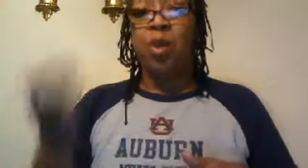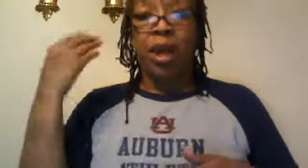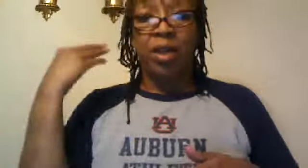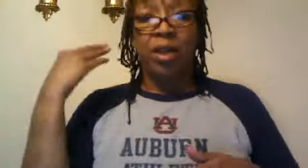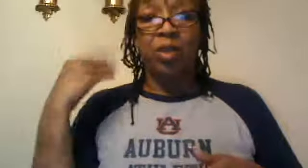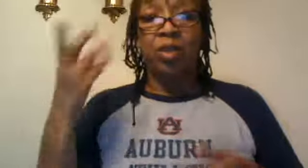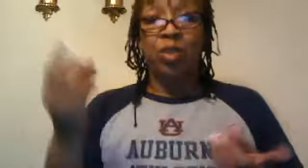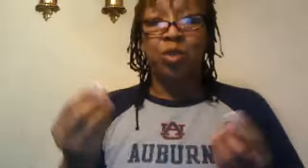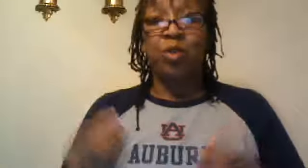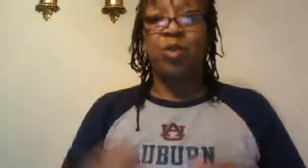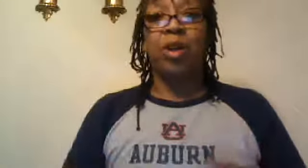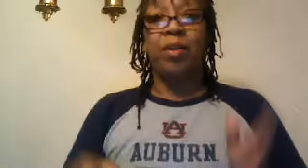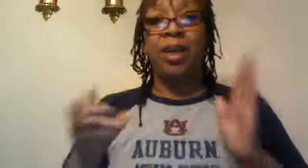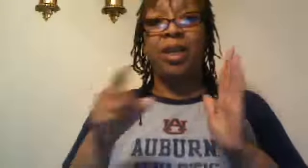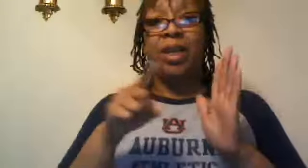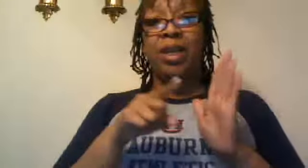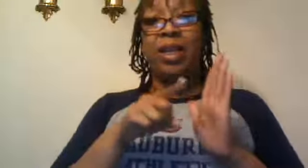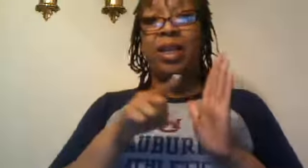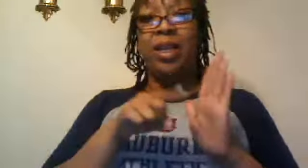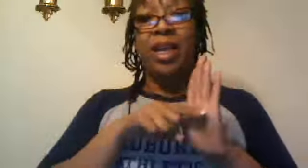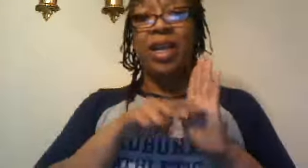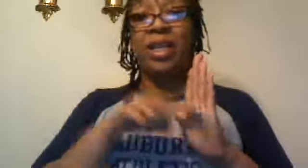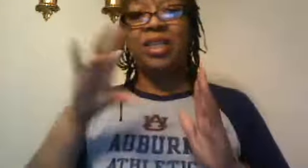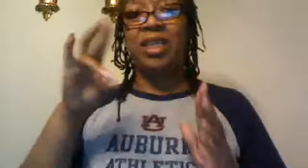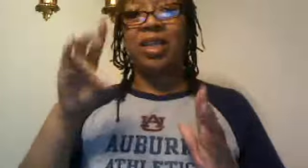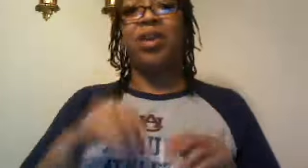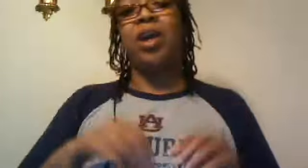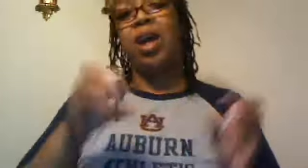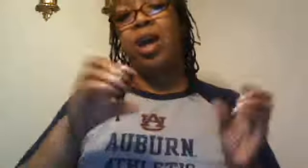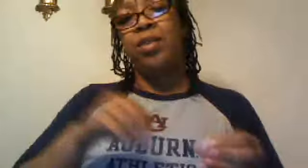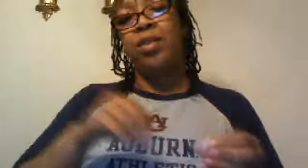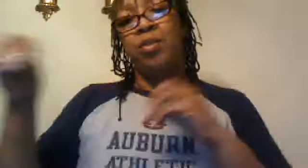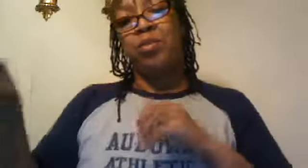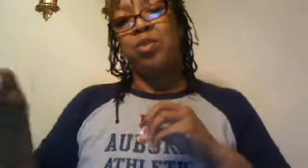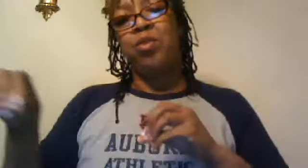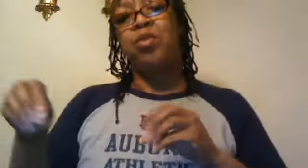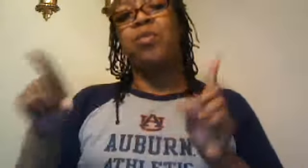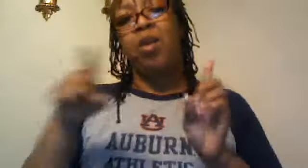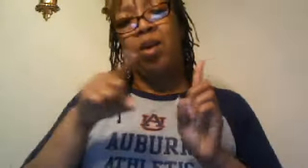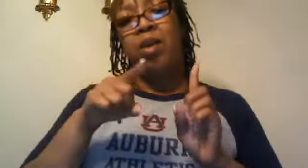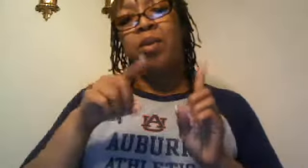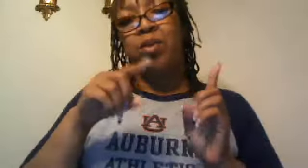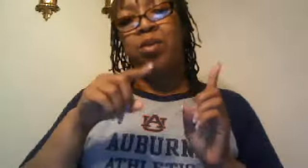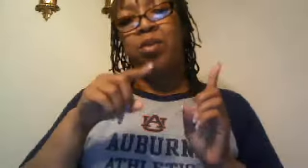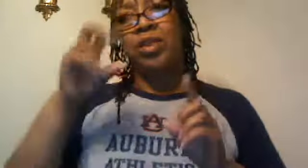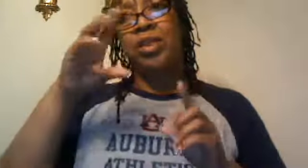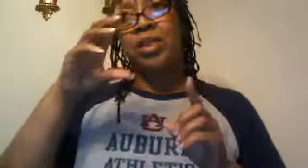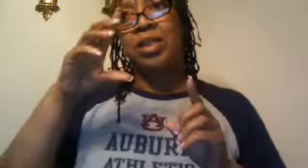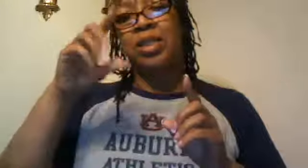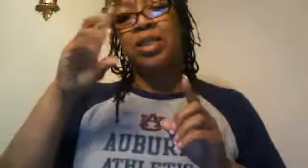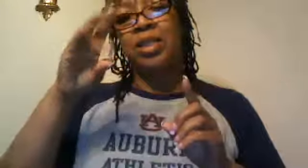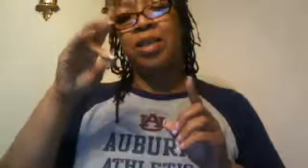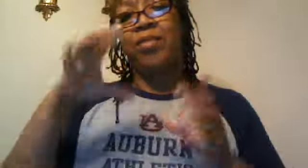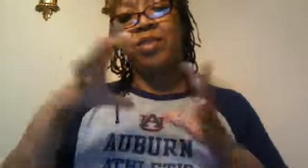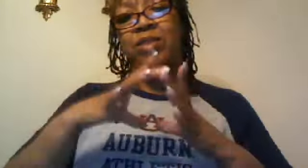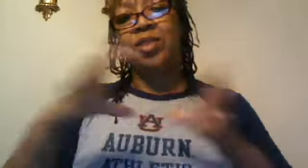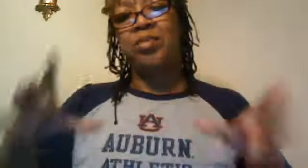Well, if I'm already at -7, I have to go 7 to the right, so I have to add +7. And this is going to be equal to